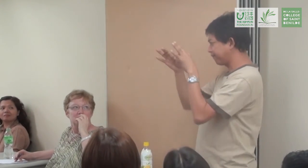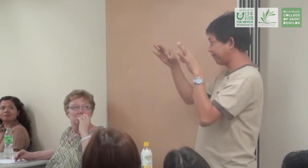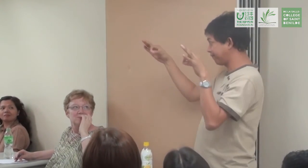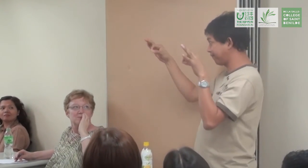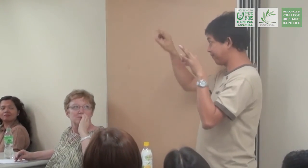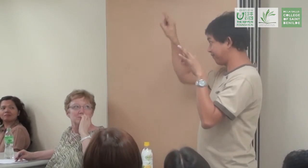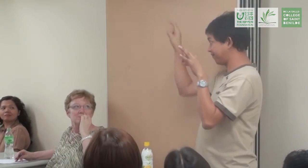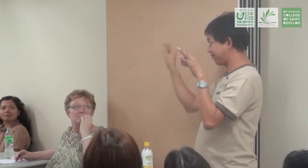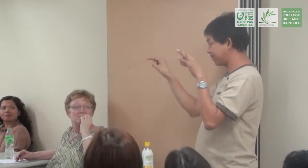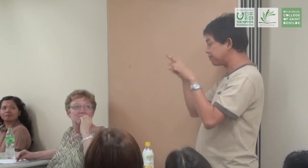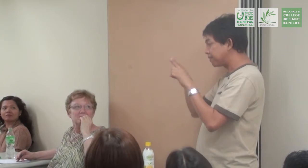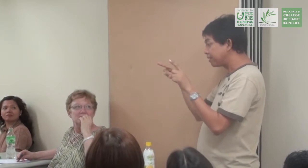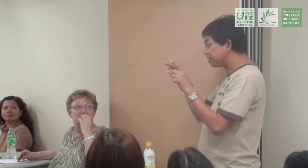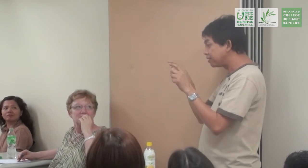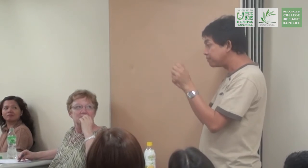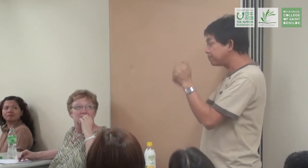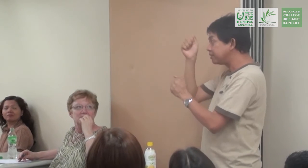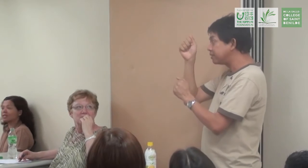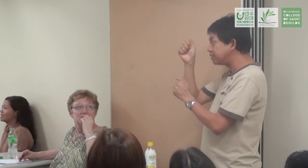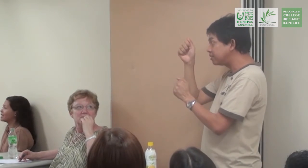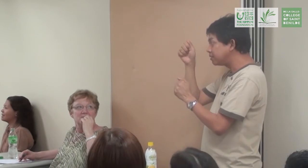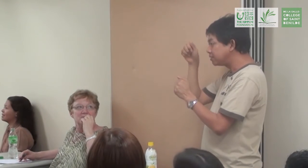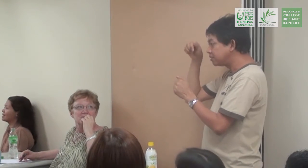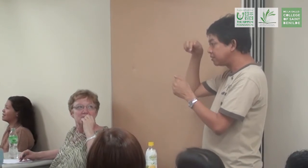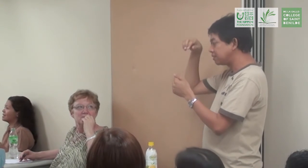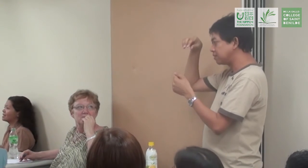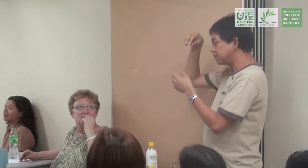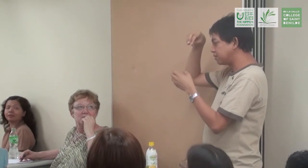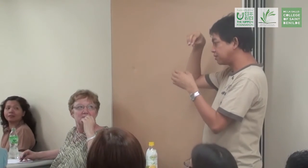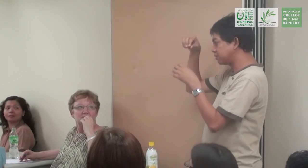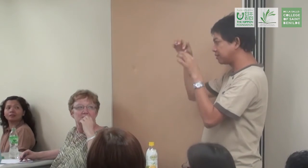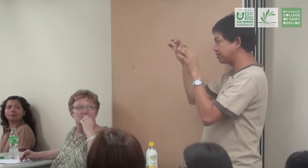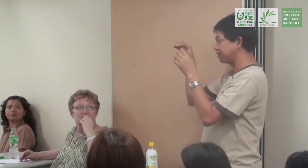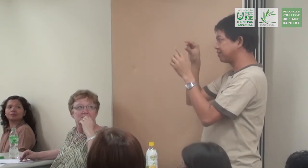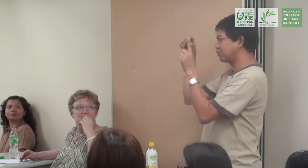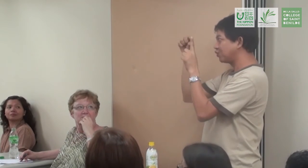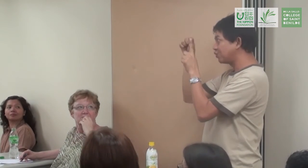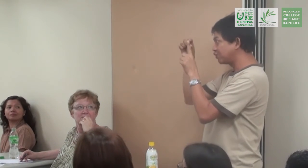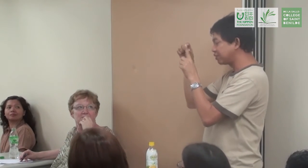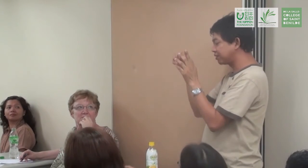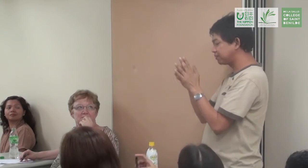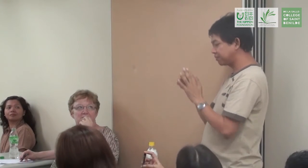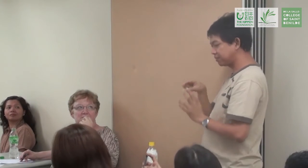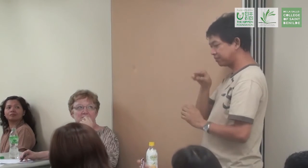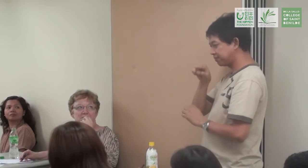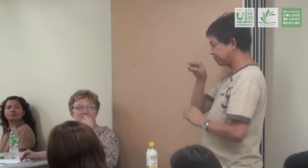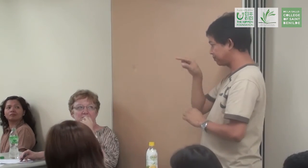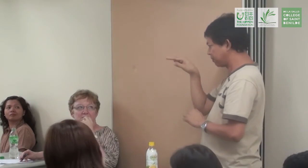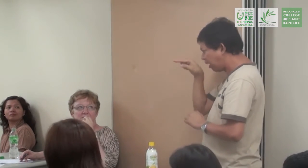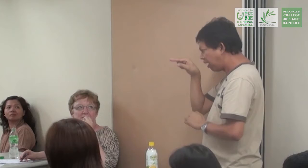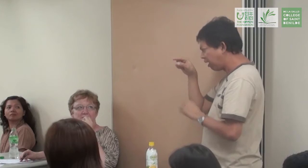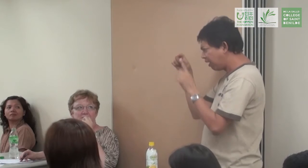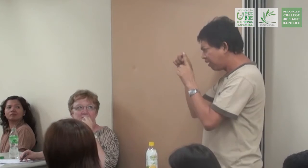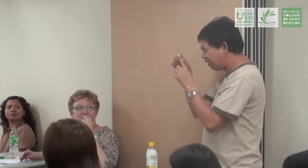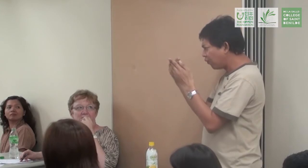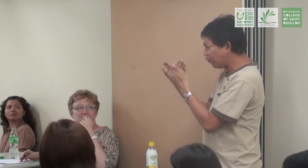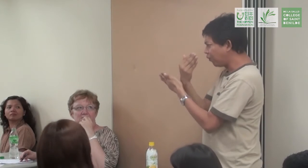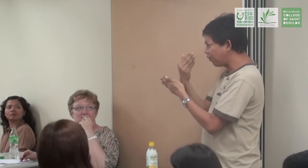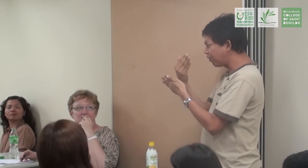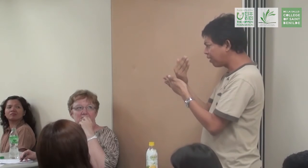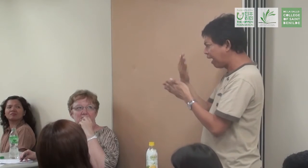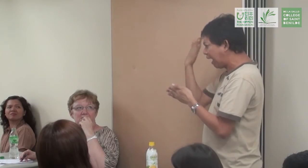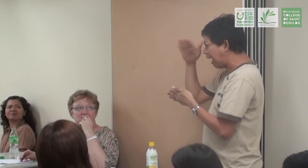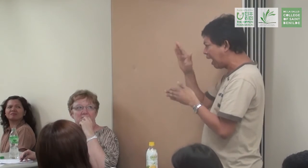been written in interrogative sentences. So in sentences, question 4. So the words, for